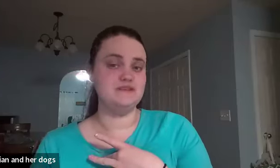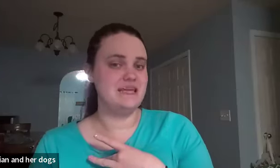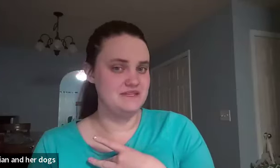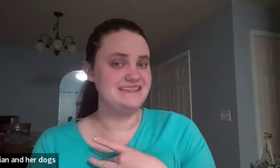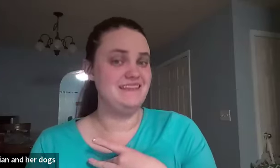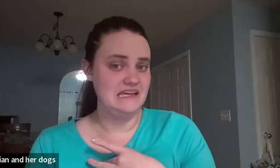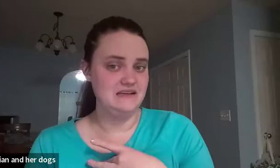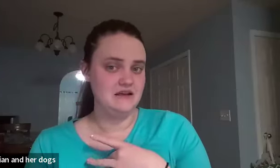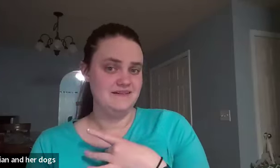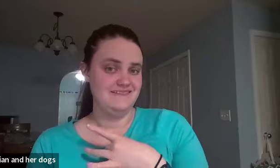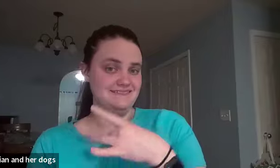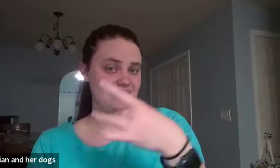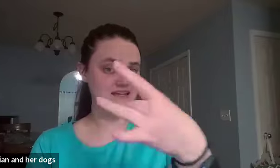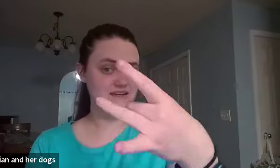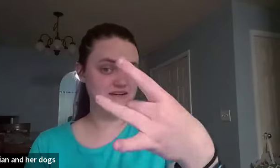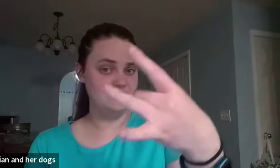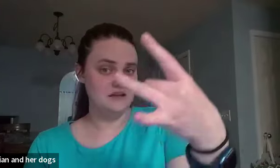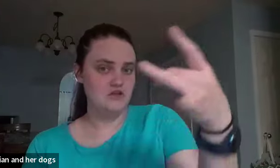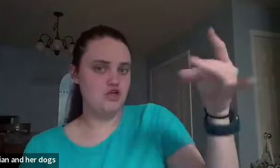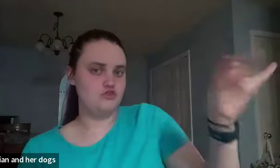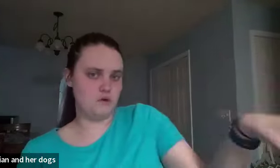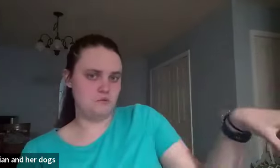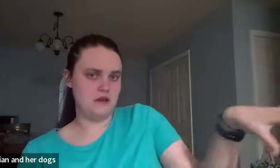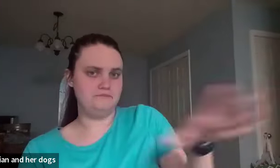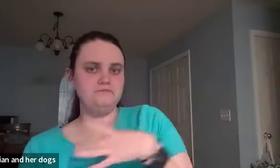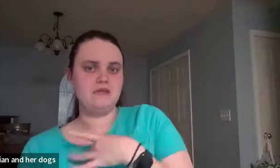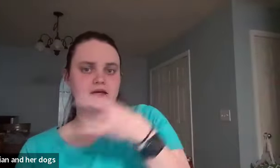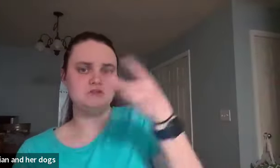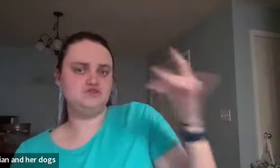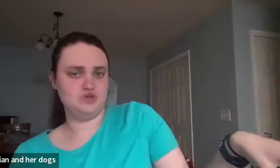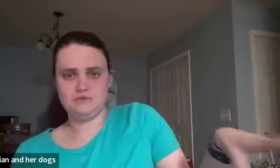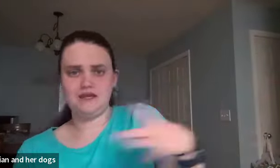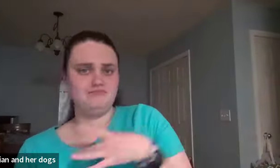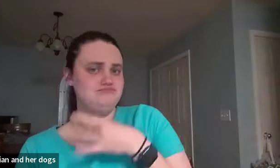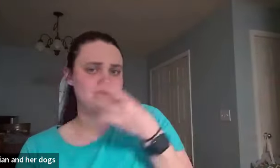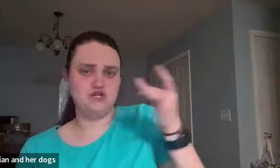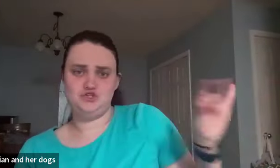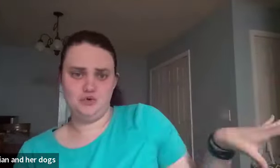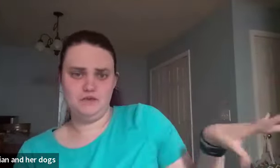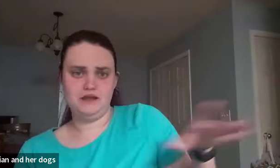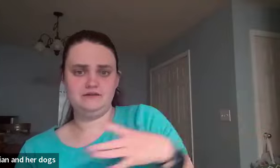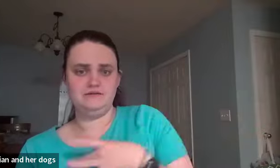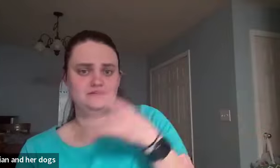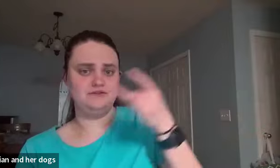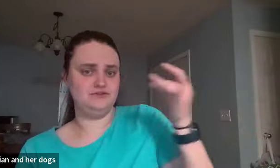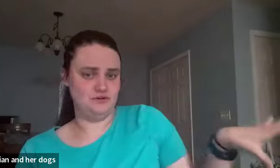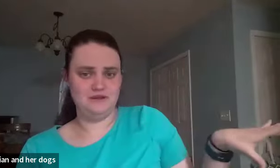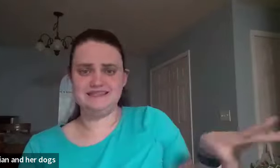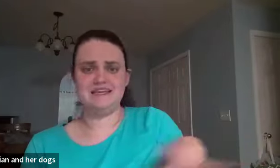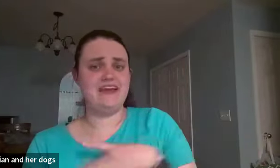do the same as like, and then throw it away. Don't like. I don't like. Don't like. It's like,